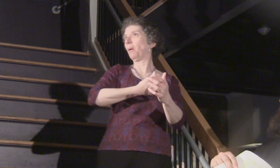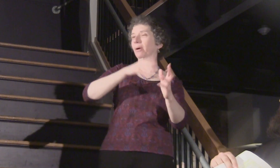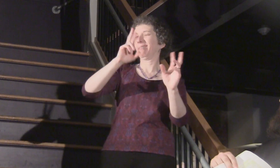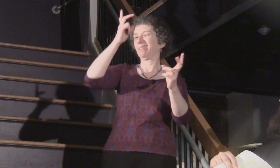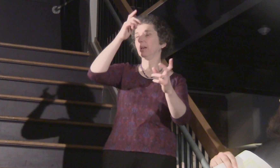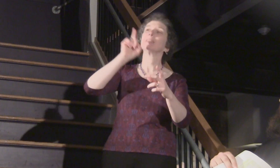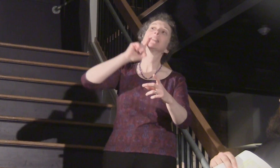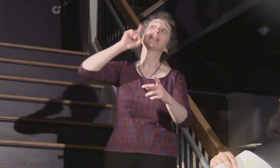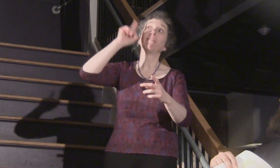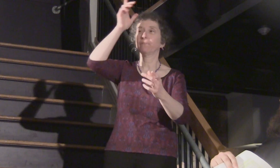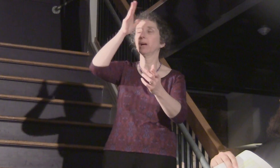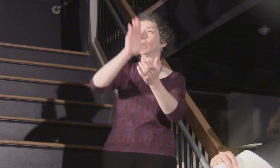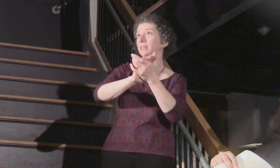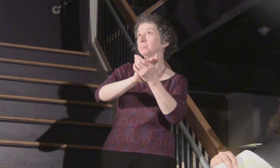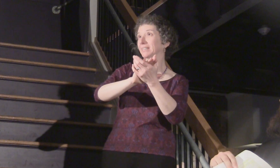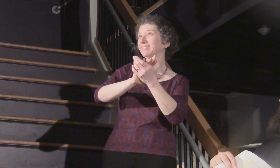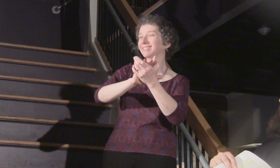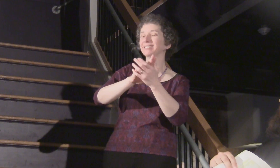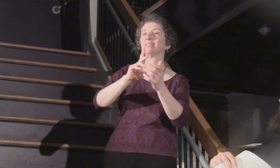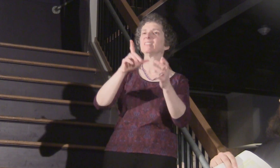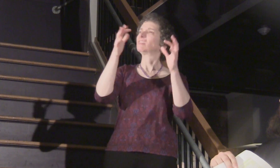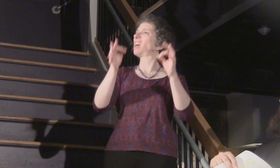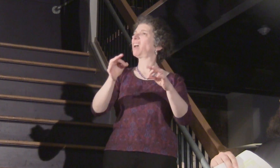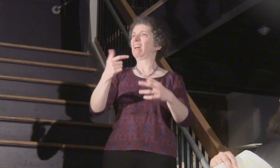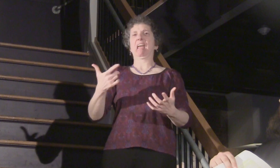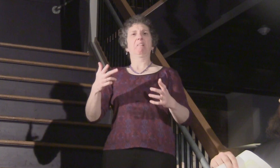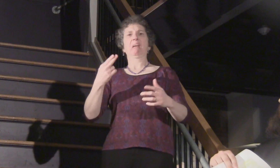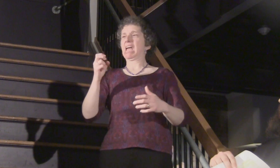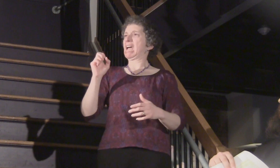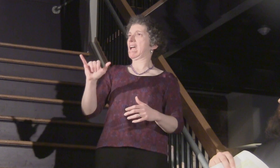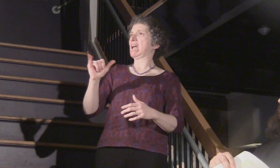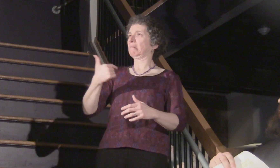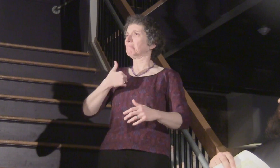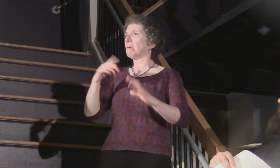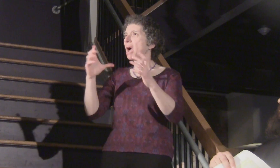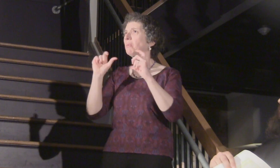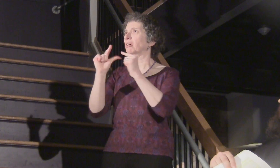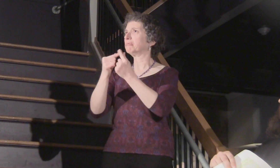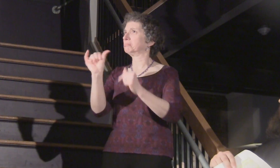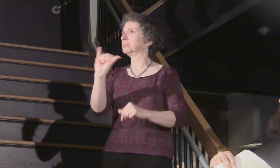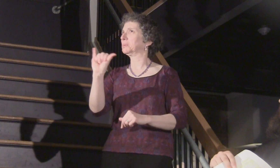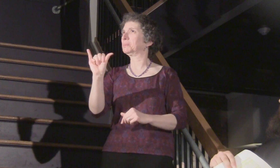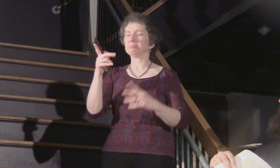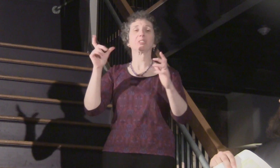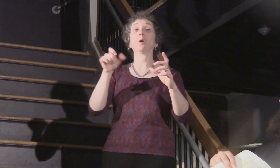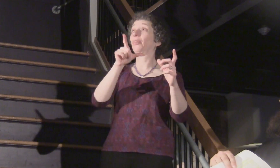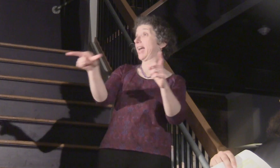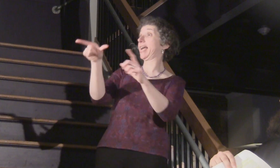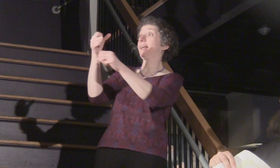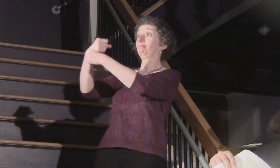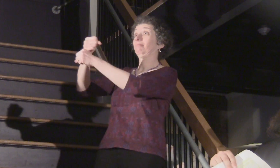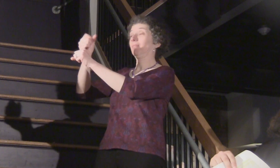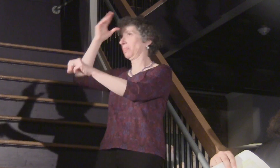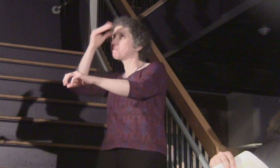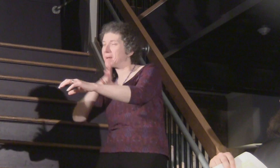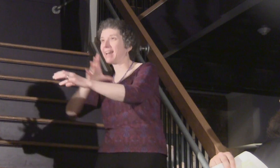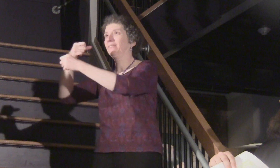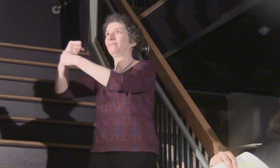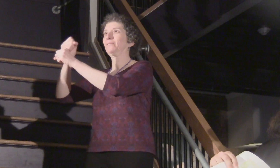And our deaf husbands decided, hey, I want a group too. So they